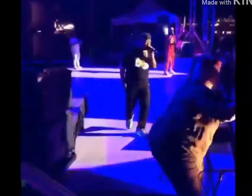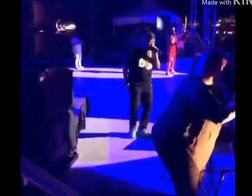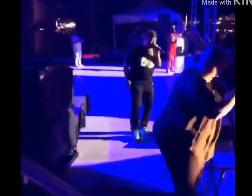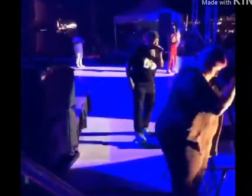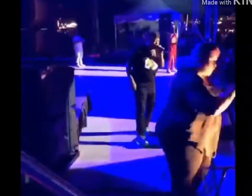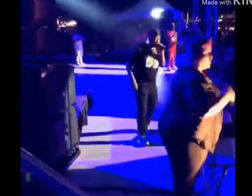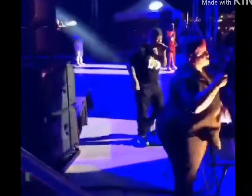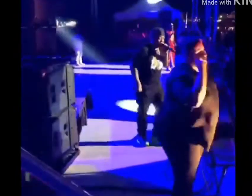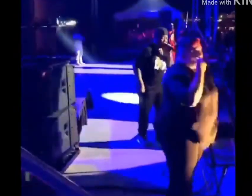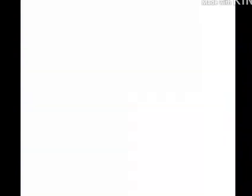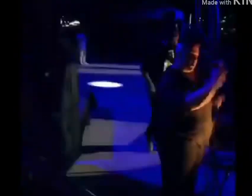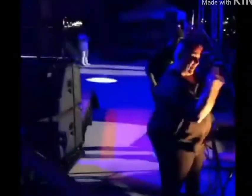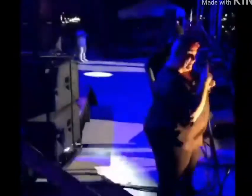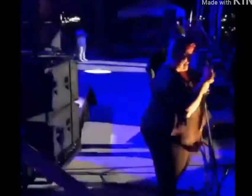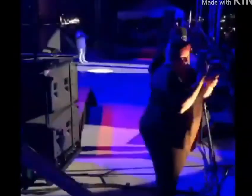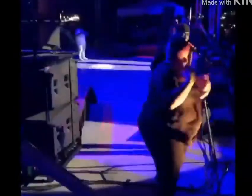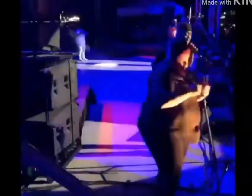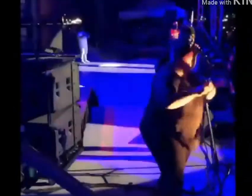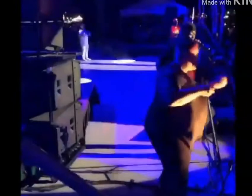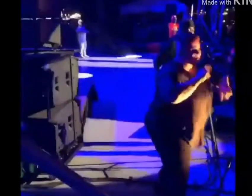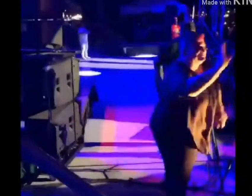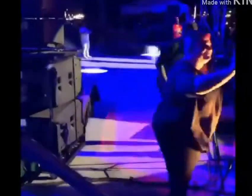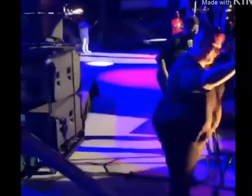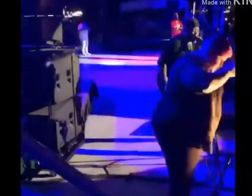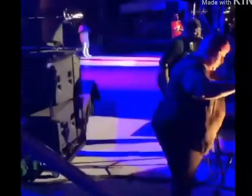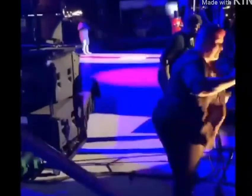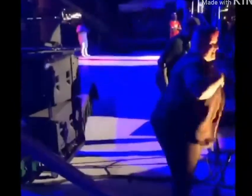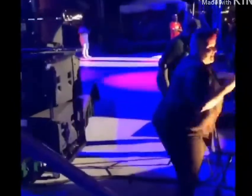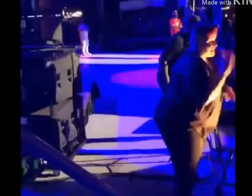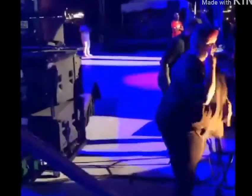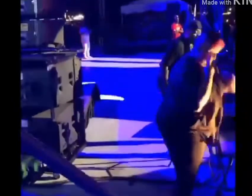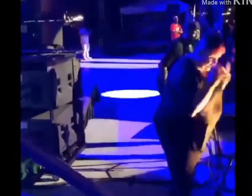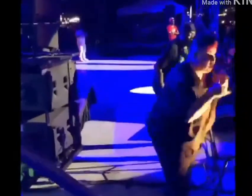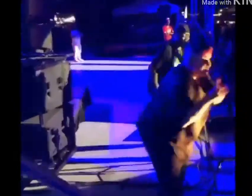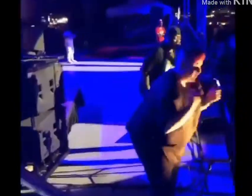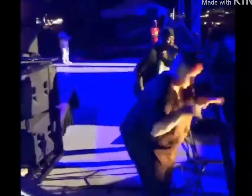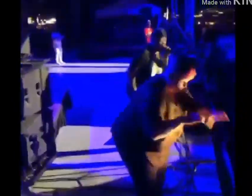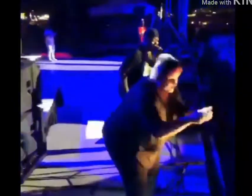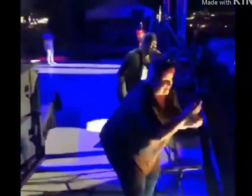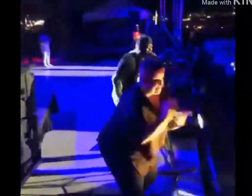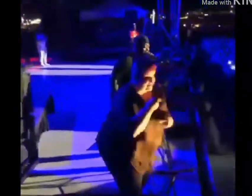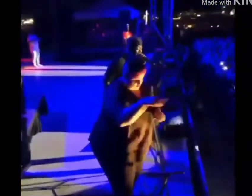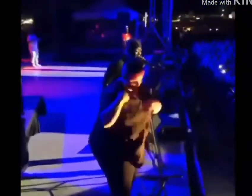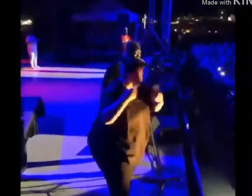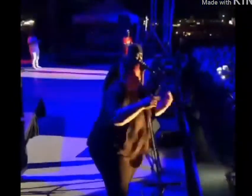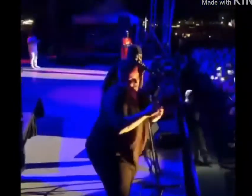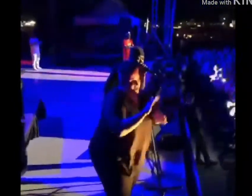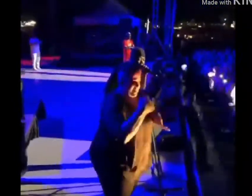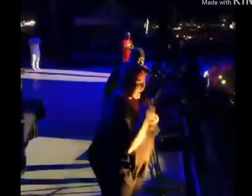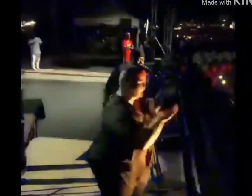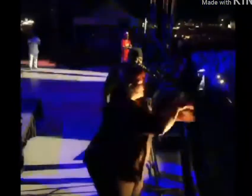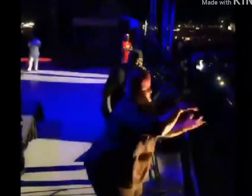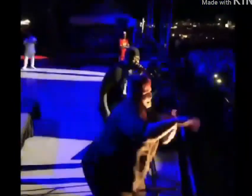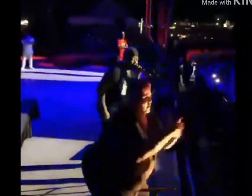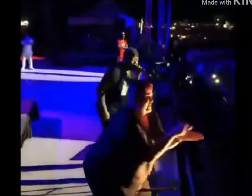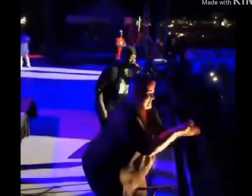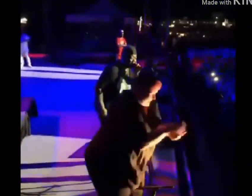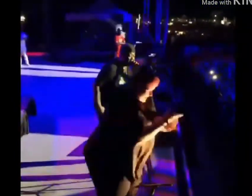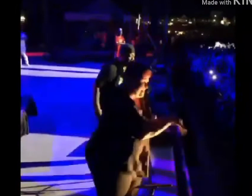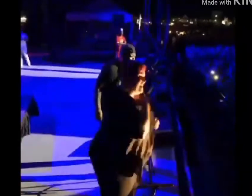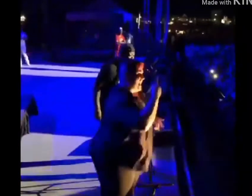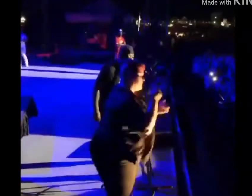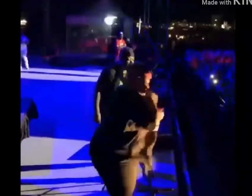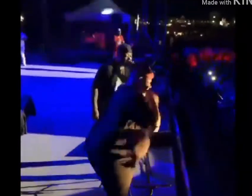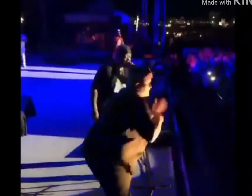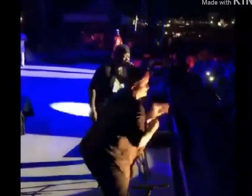amazing how she can keep up with Twista and do all that. And I didn't really know that it was people that actually specialized in doing music, you know,